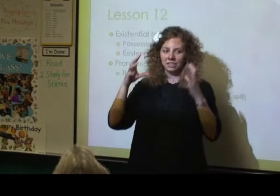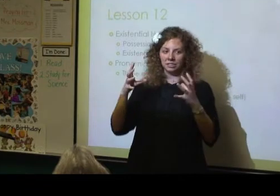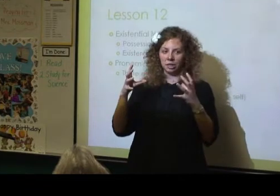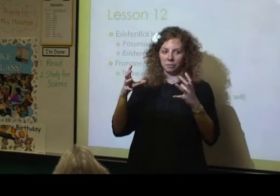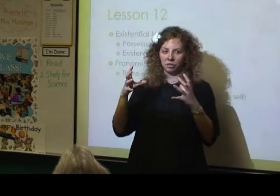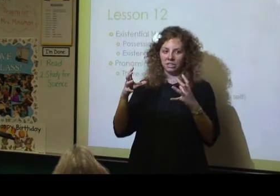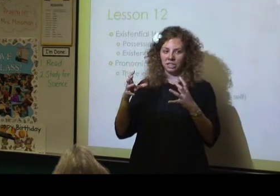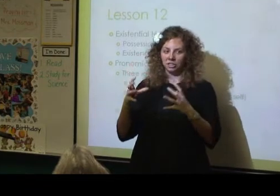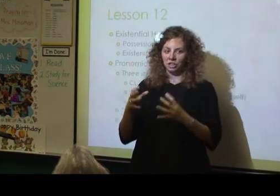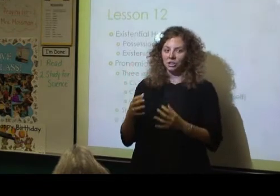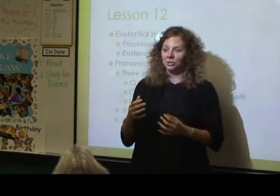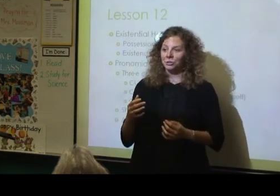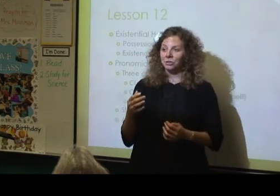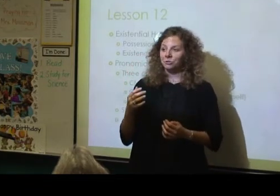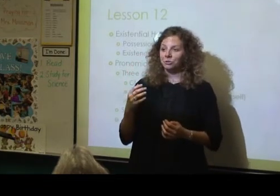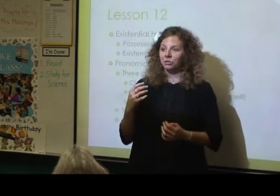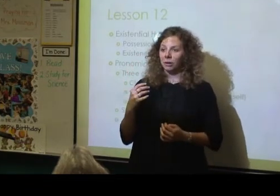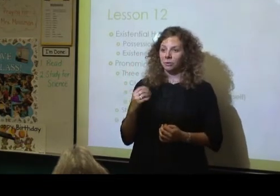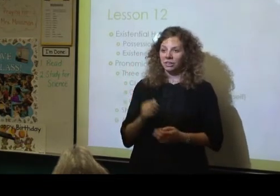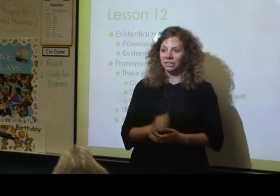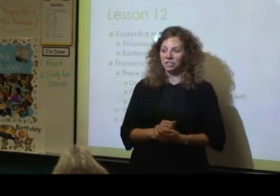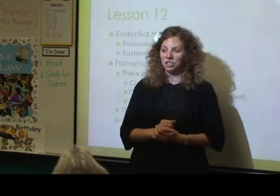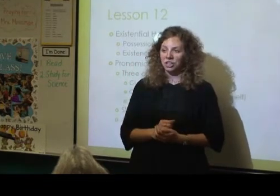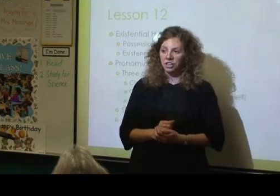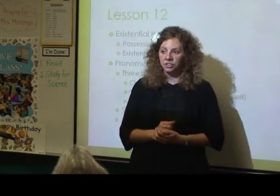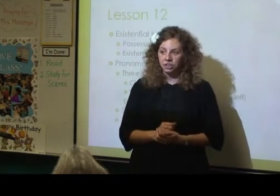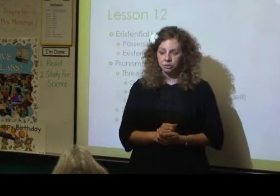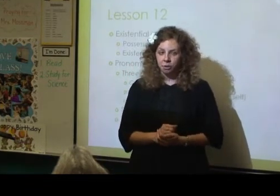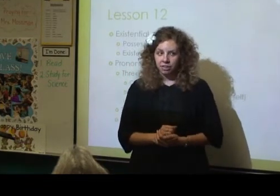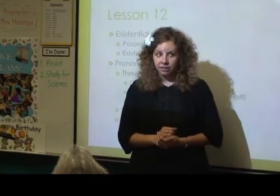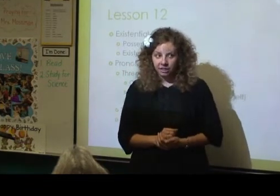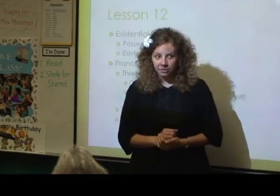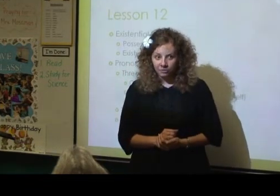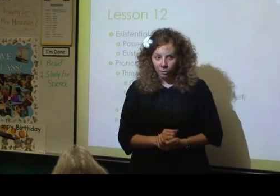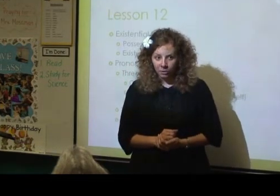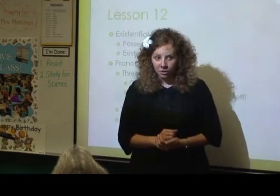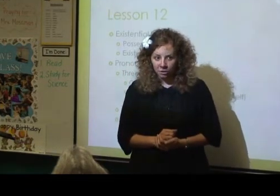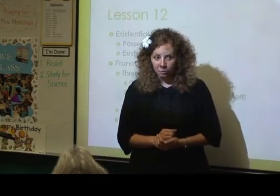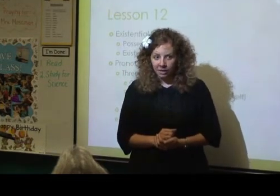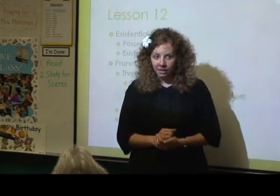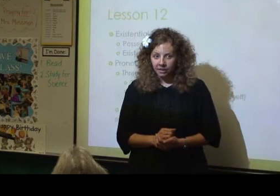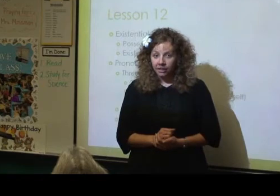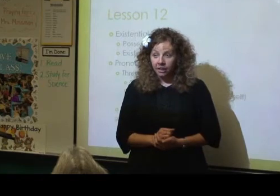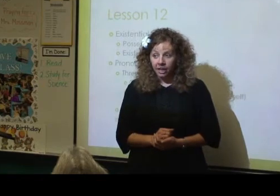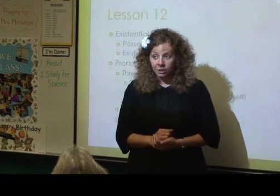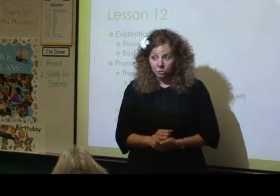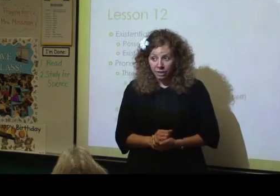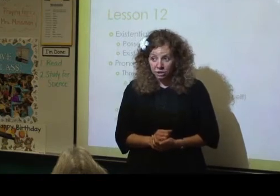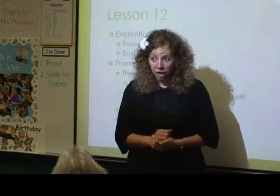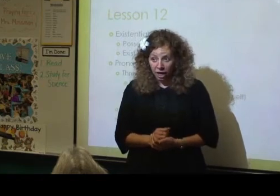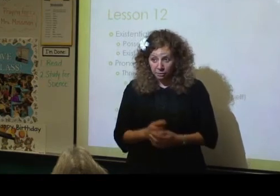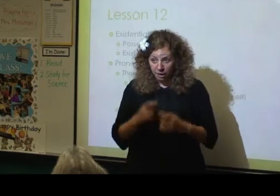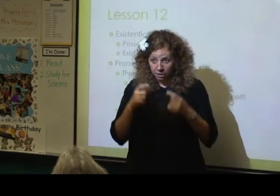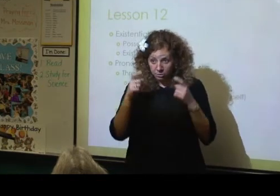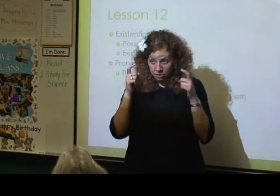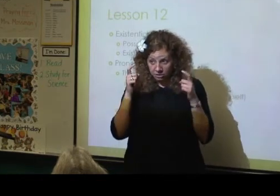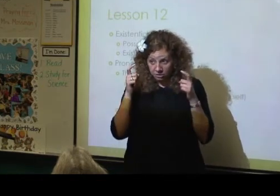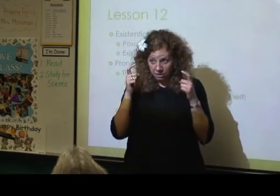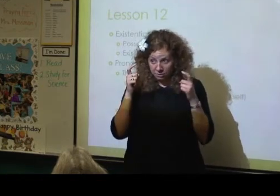this is topical ization. So when you do topical ization, then your body leans forward a little bit, and you raise your eyebrows to